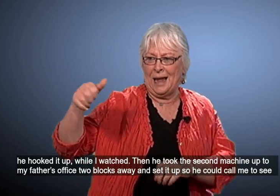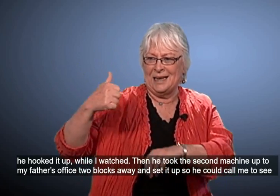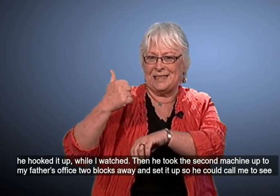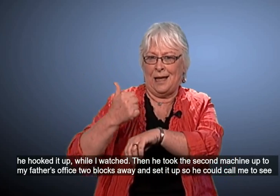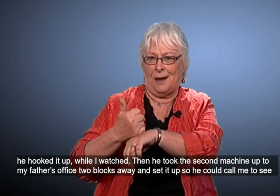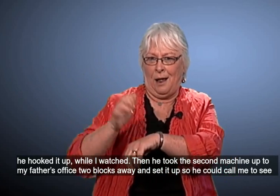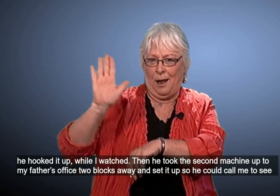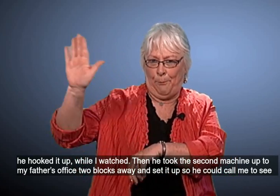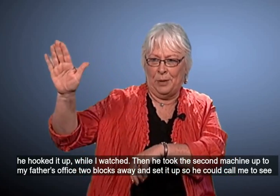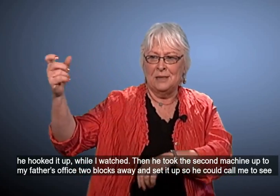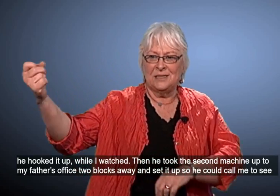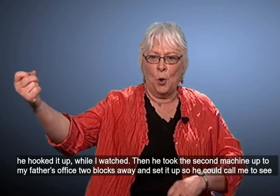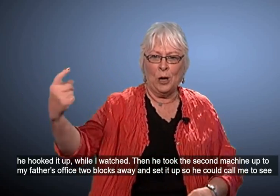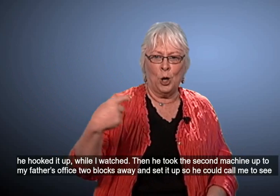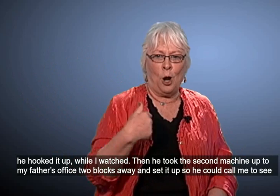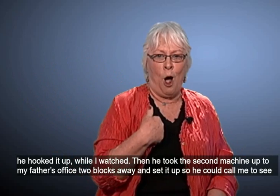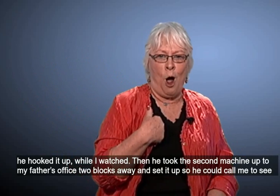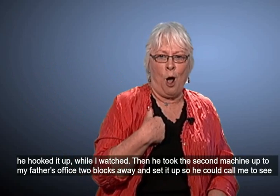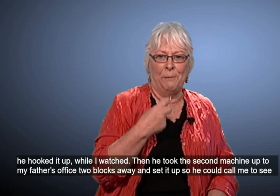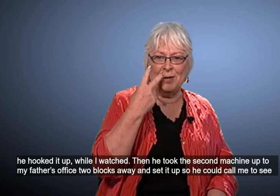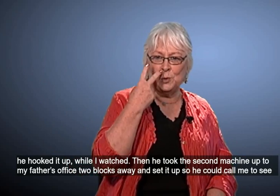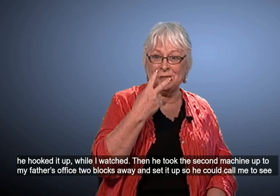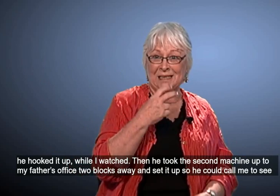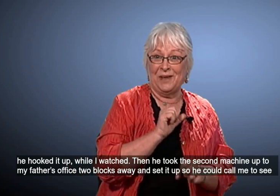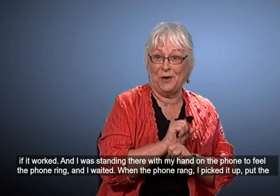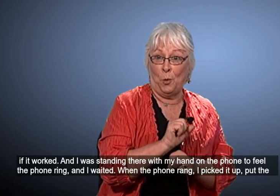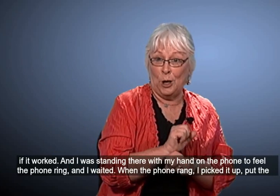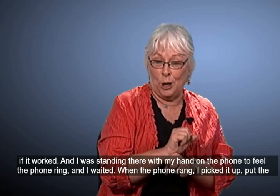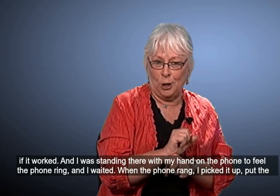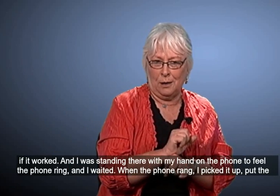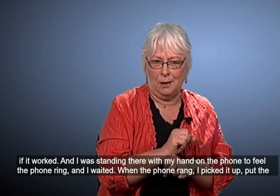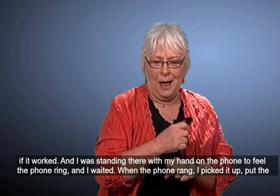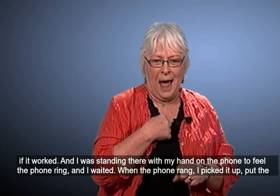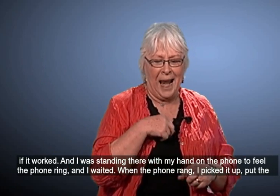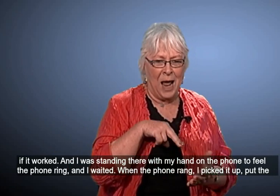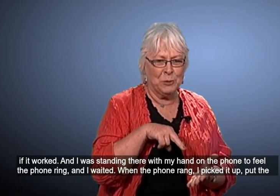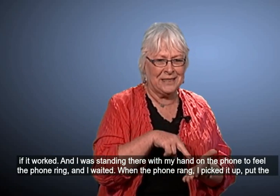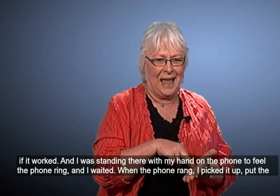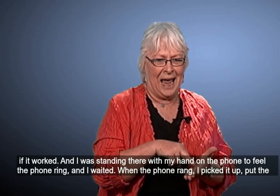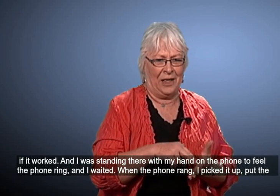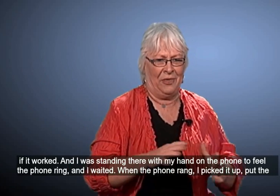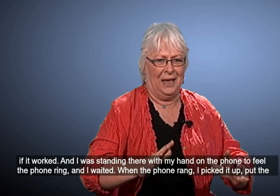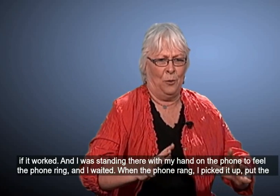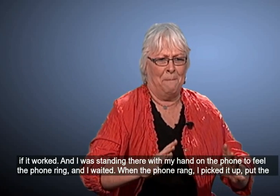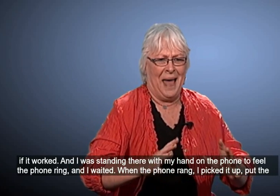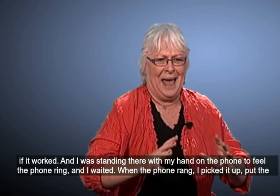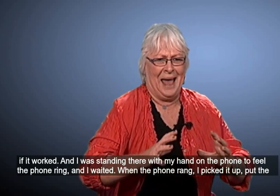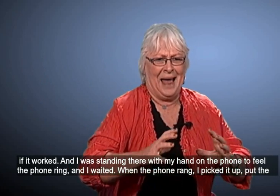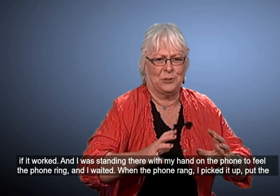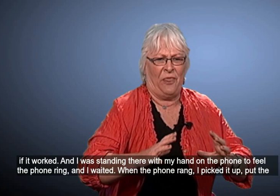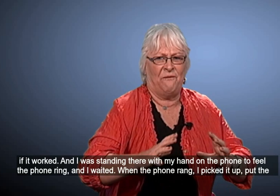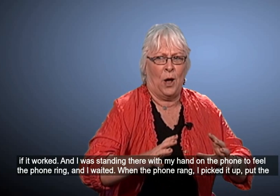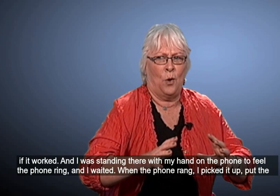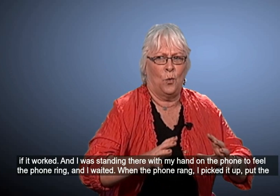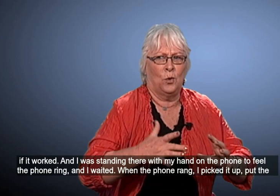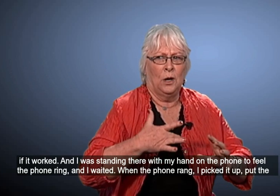and set it up so he could call me to see if it worked. And I was standing there with my hand on the